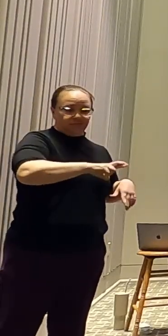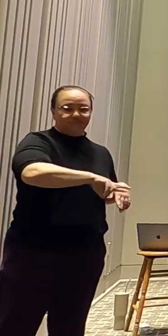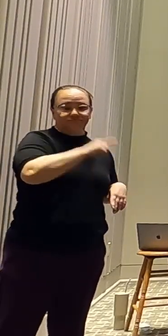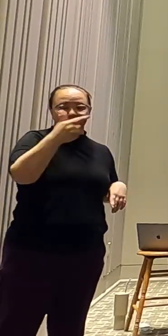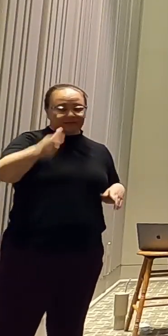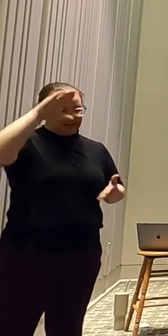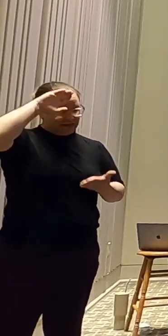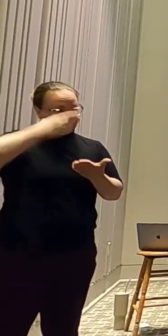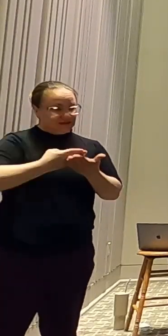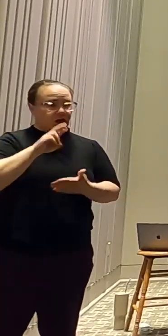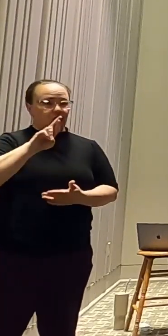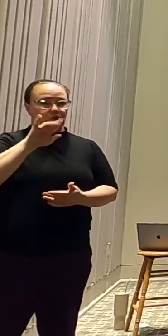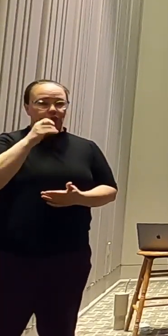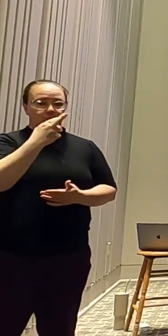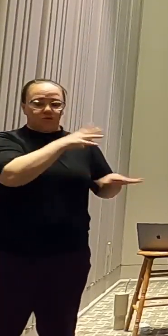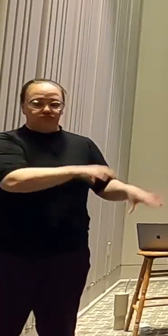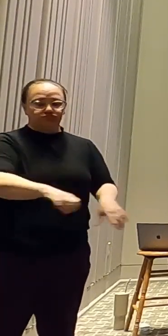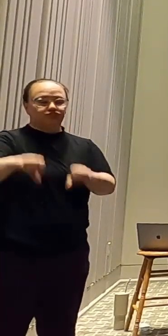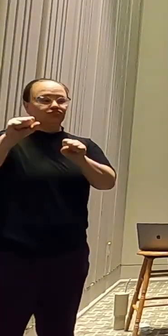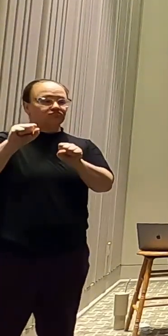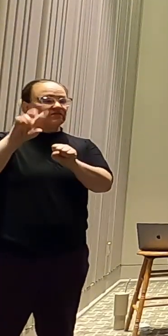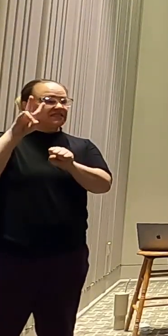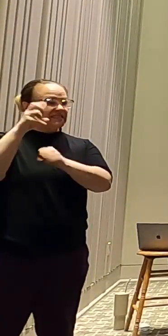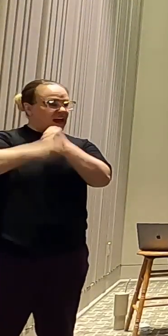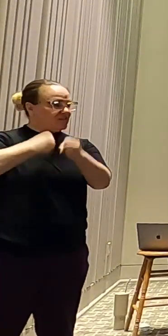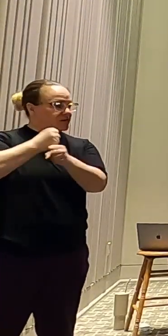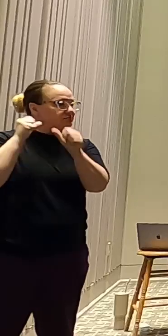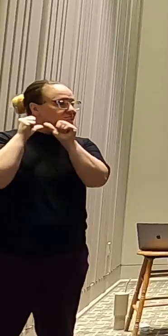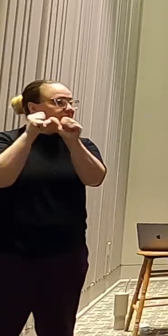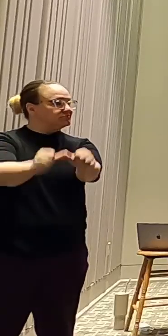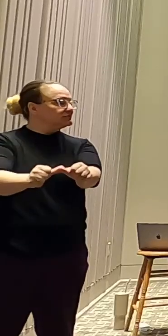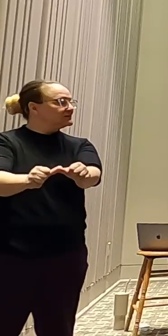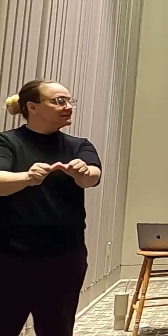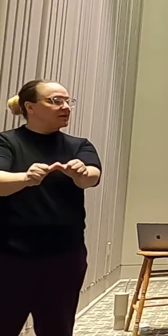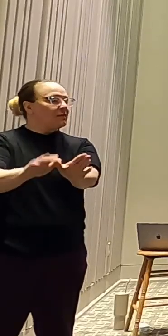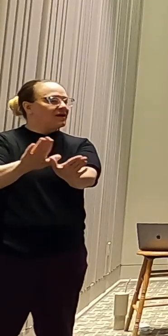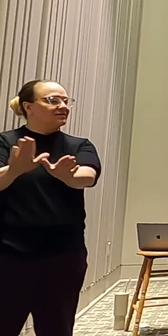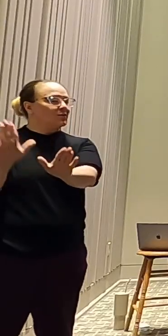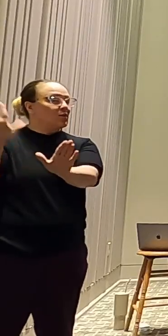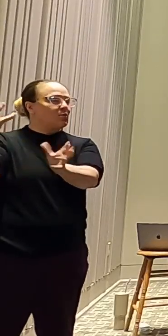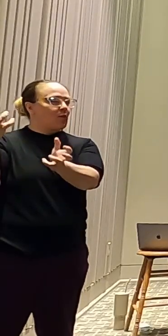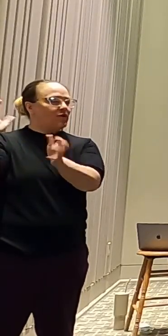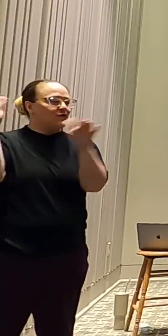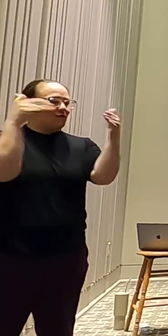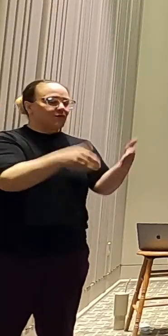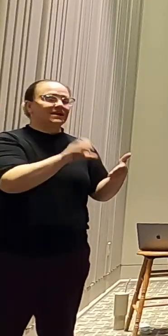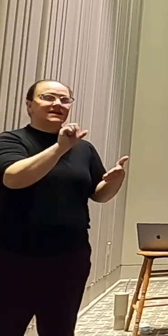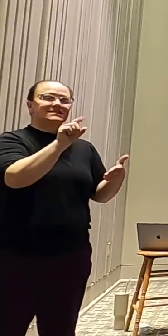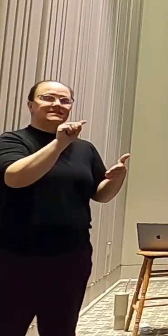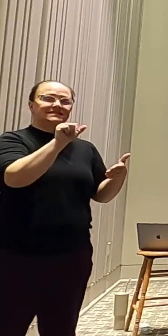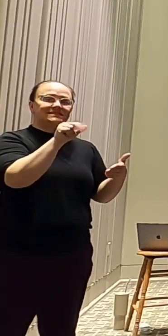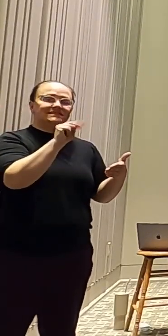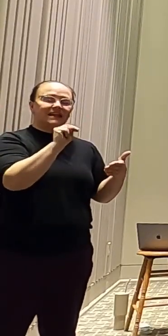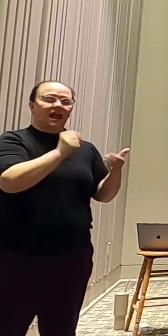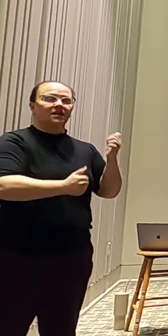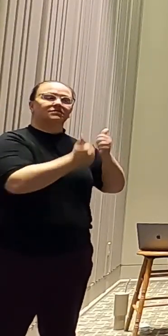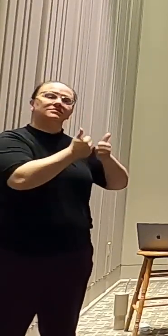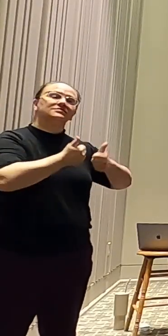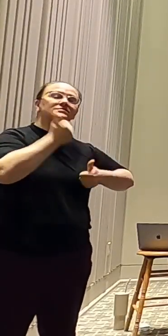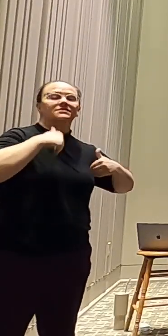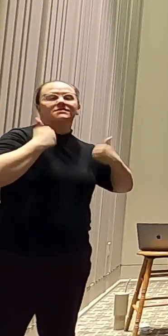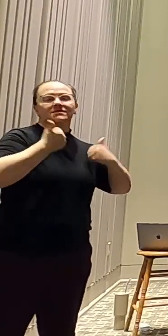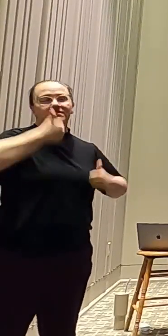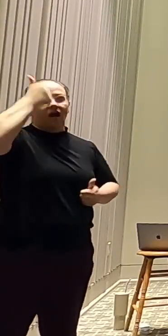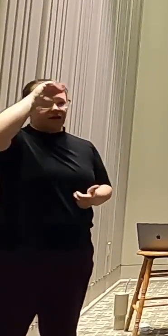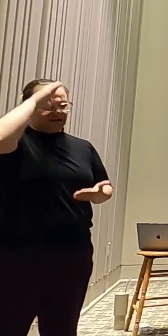and he held that role for 7 years. But we're not going to talk about Richard. We're going to talk about Stan, the youngest son. He carved this